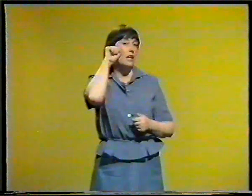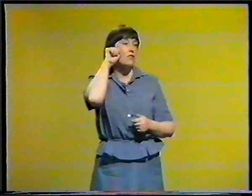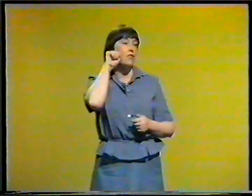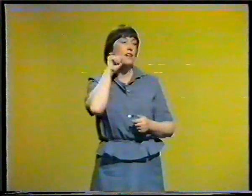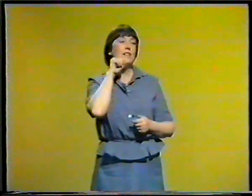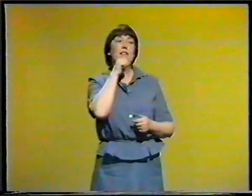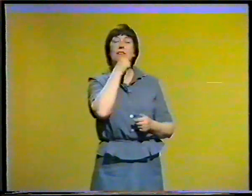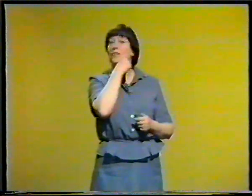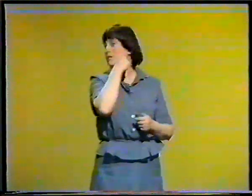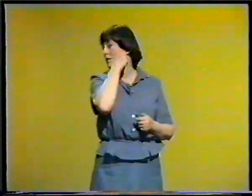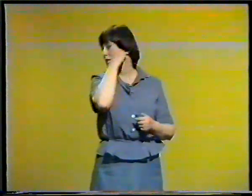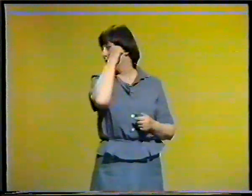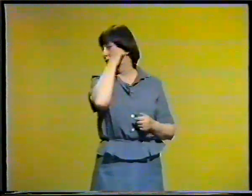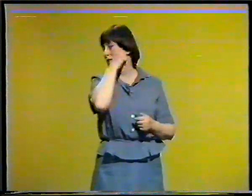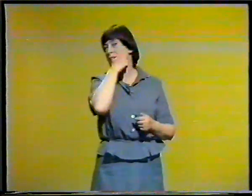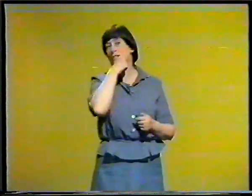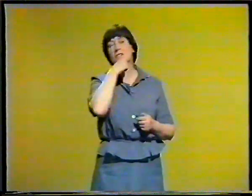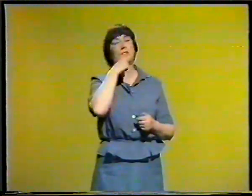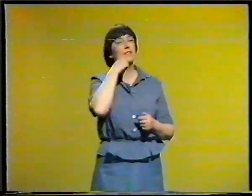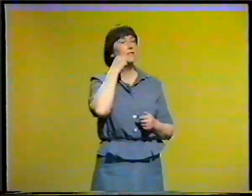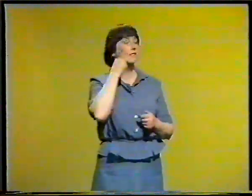electric razor, like that.